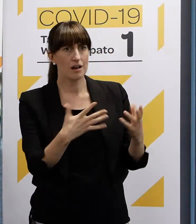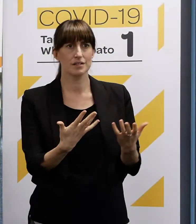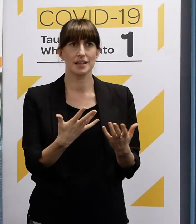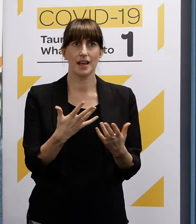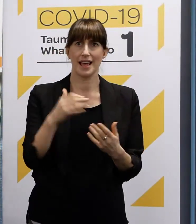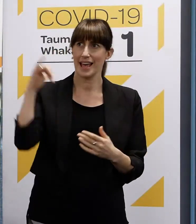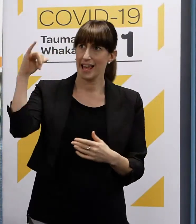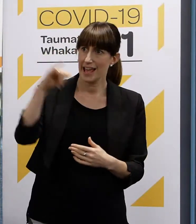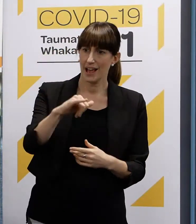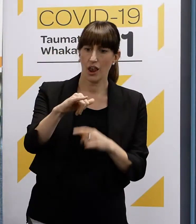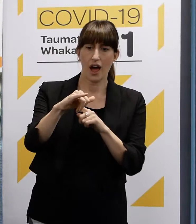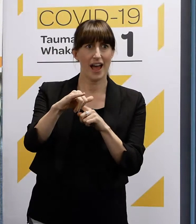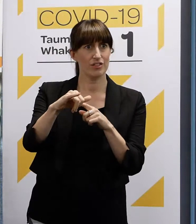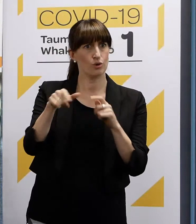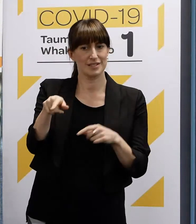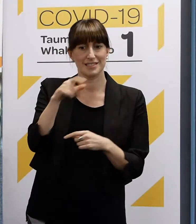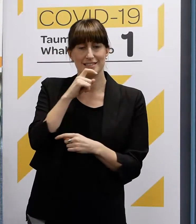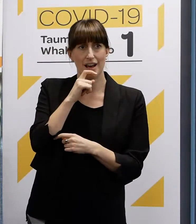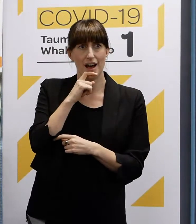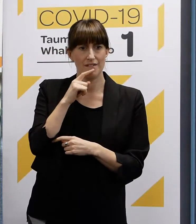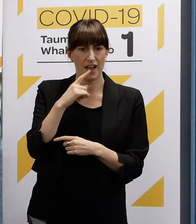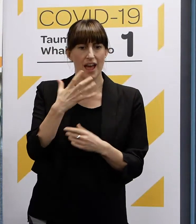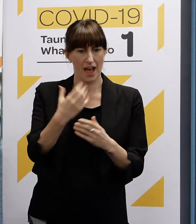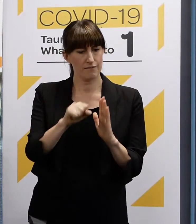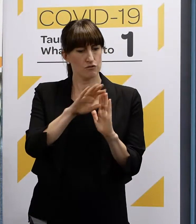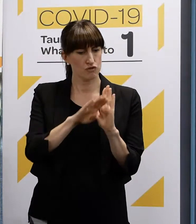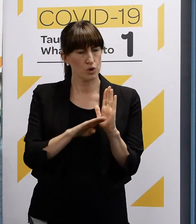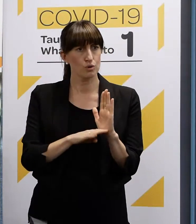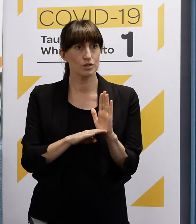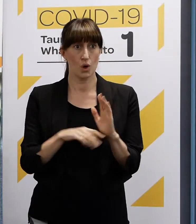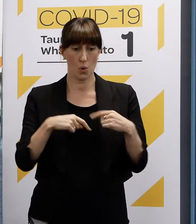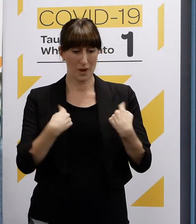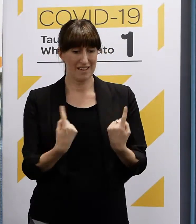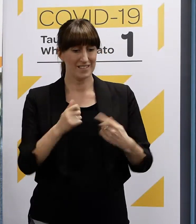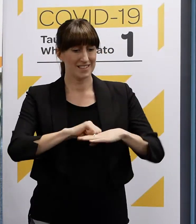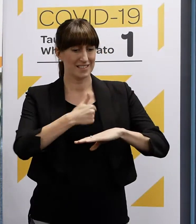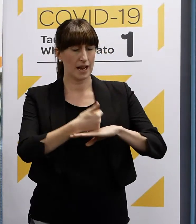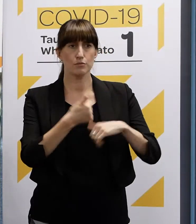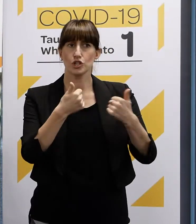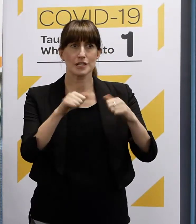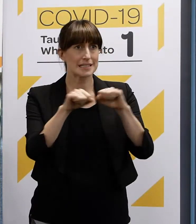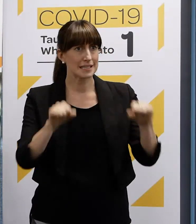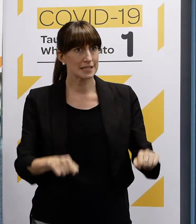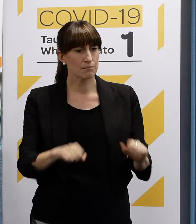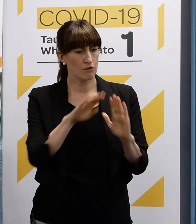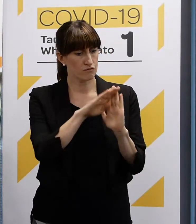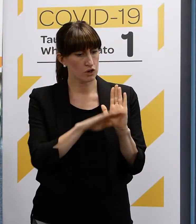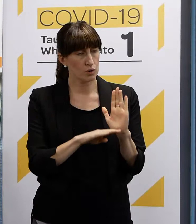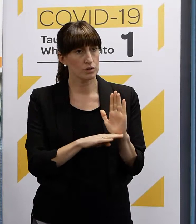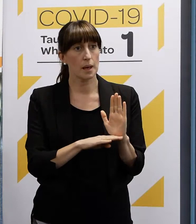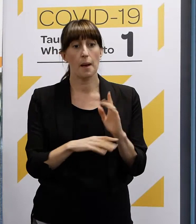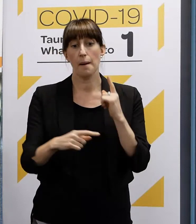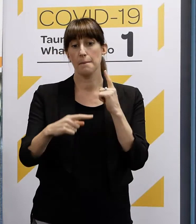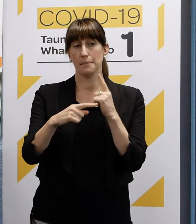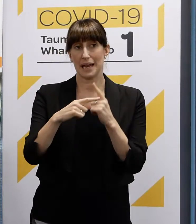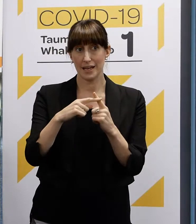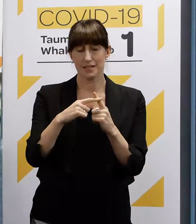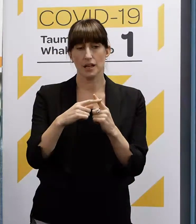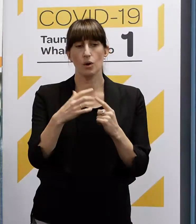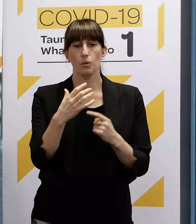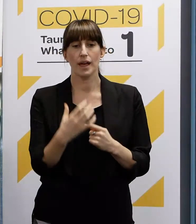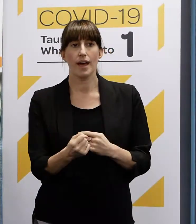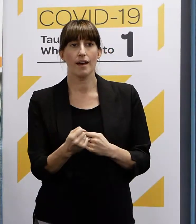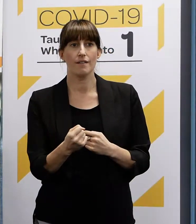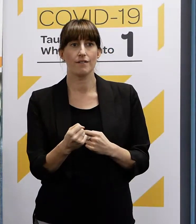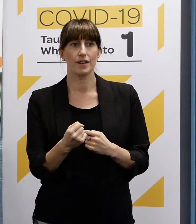on aircrew too. So these are the sorts of measures we can put in place. In addition, we have our ILI, our influenza-like illness